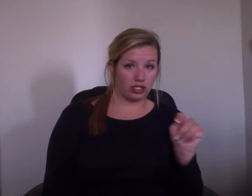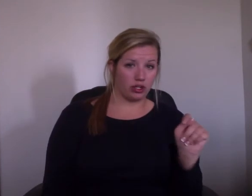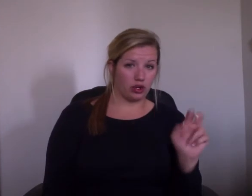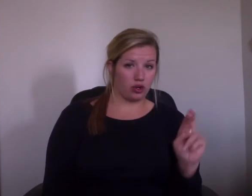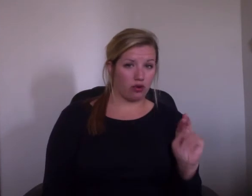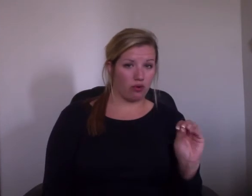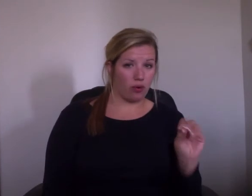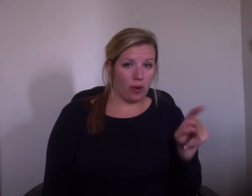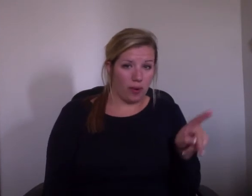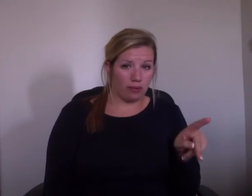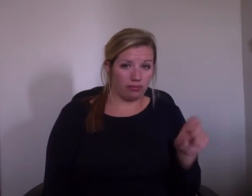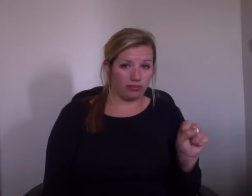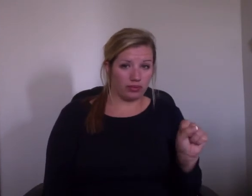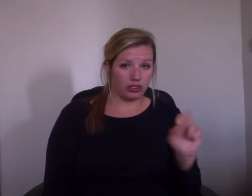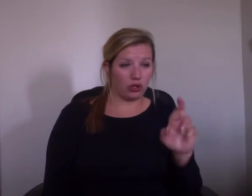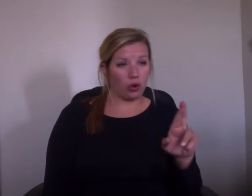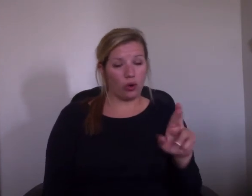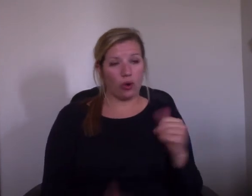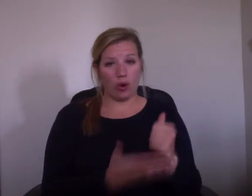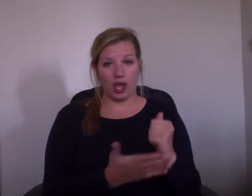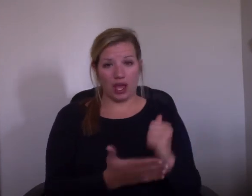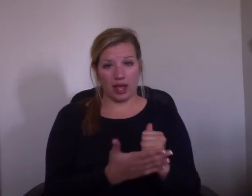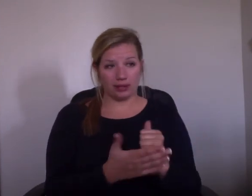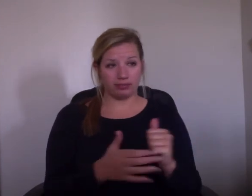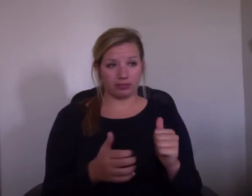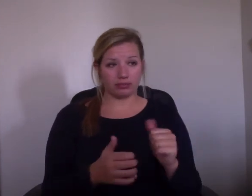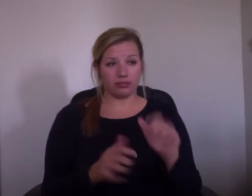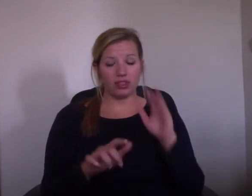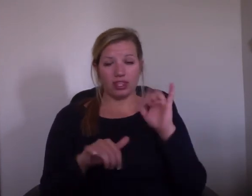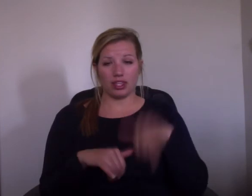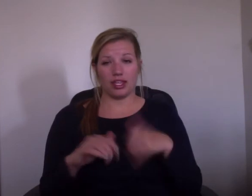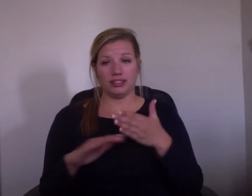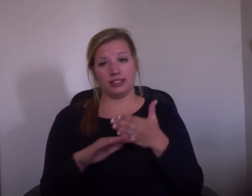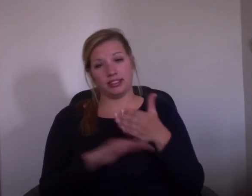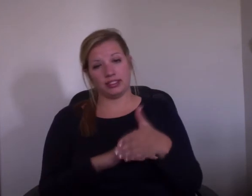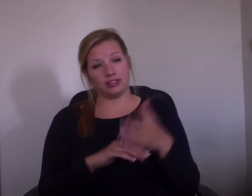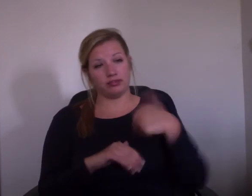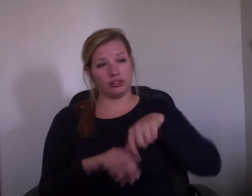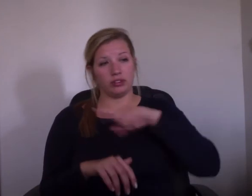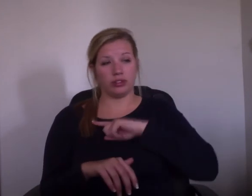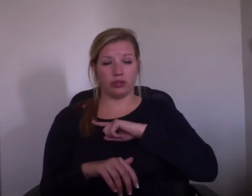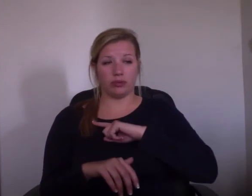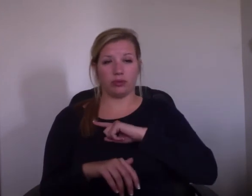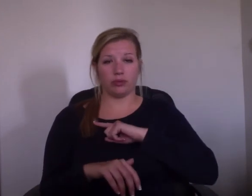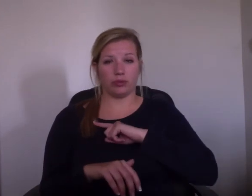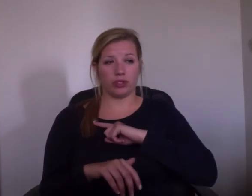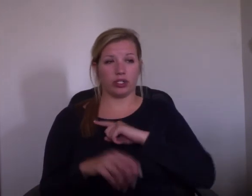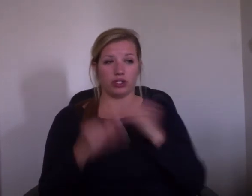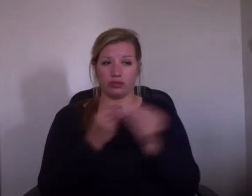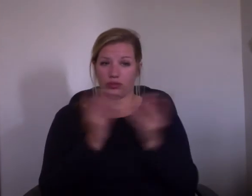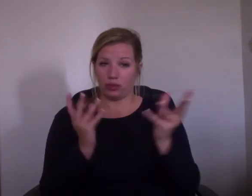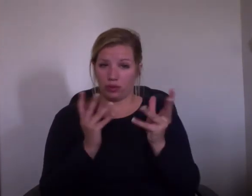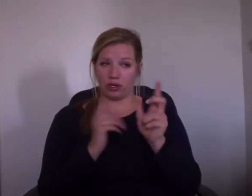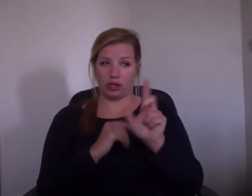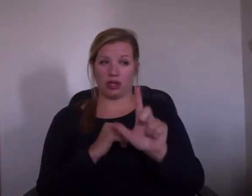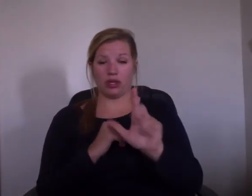in these offensives. Now, that's after we have been told, LBJ and the Pentagon giving these formal press releases